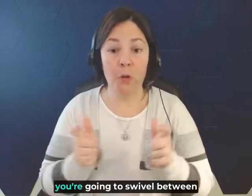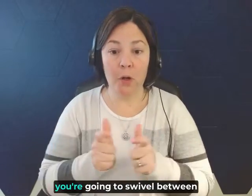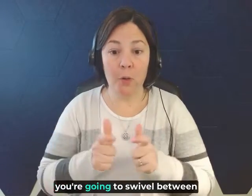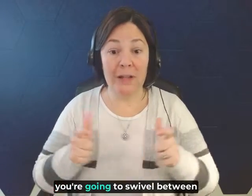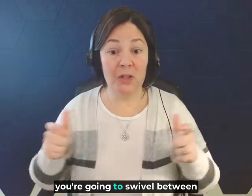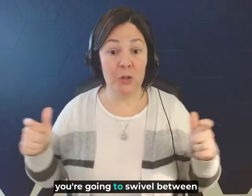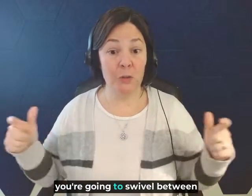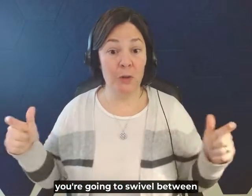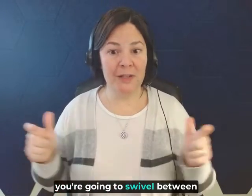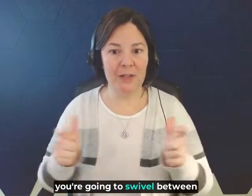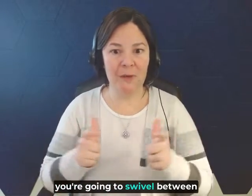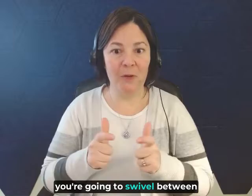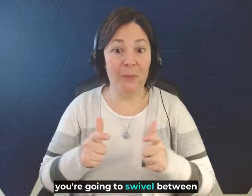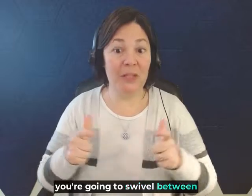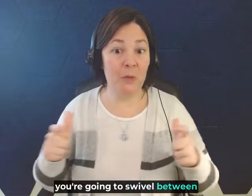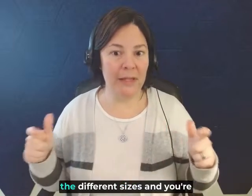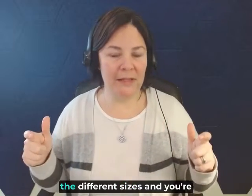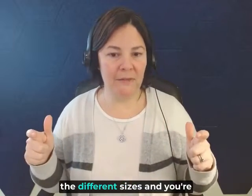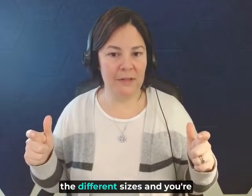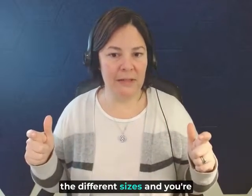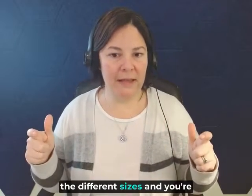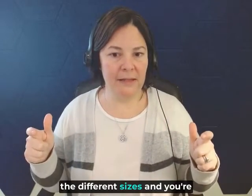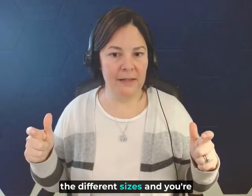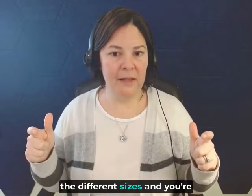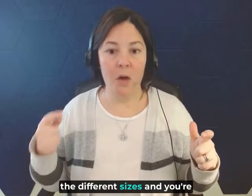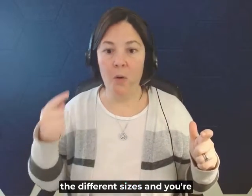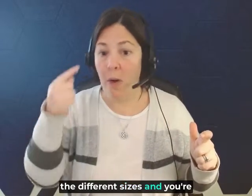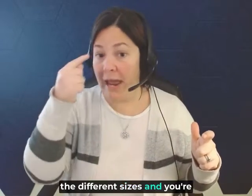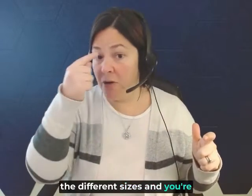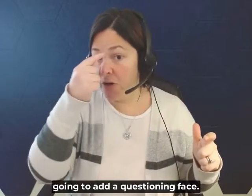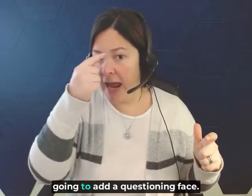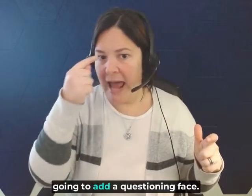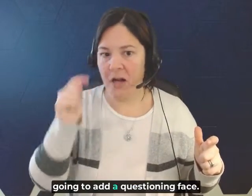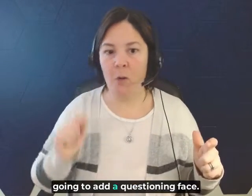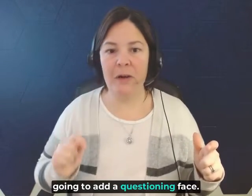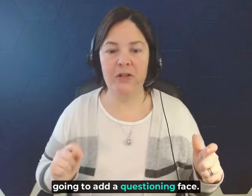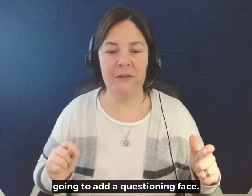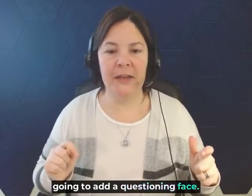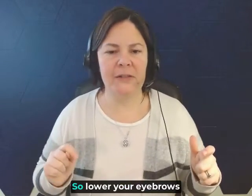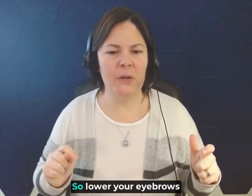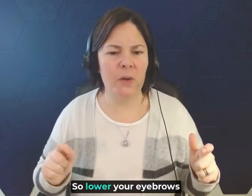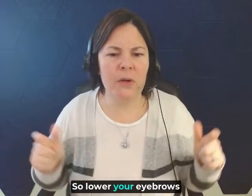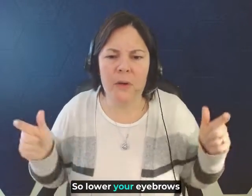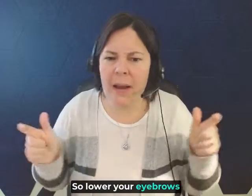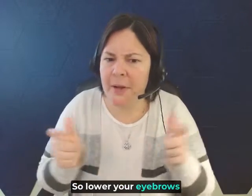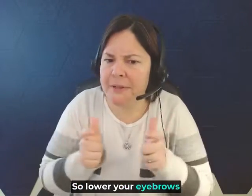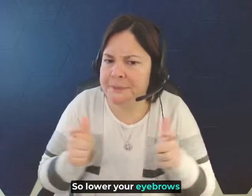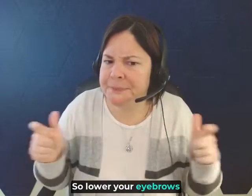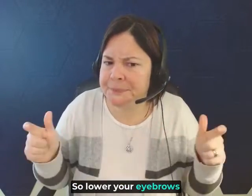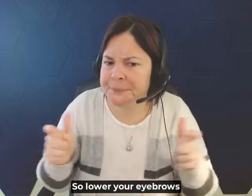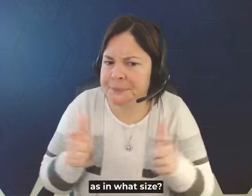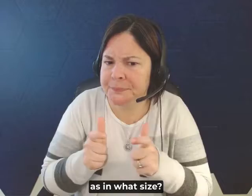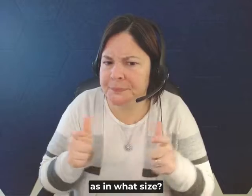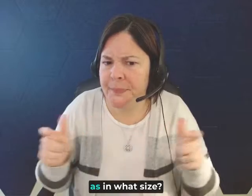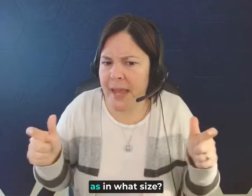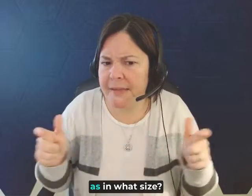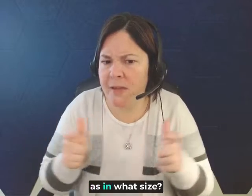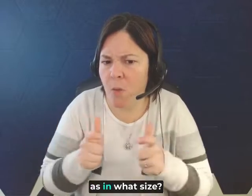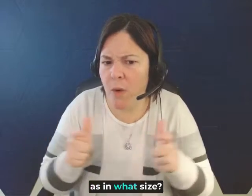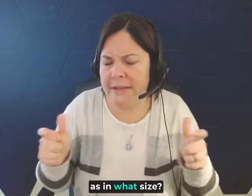going to swivel between the different sizes, and you're going to add a questioning face. So lower your eyebrows, as in what